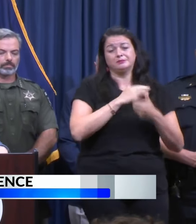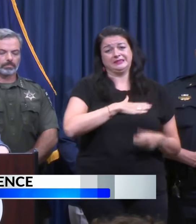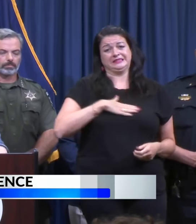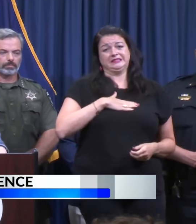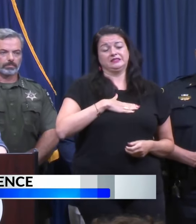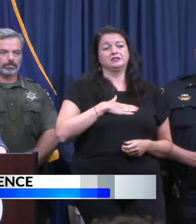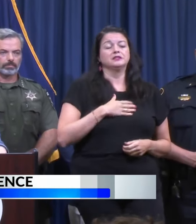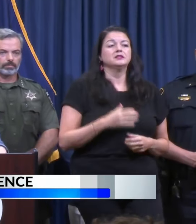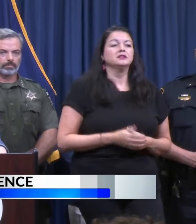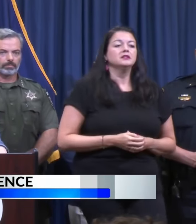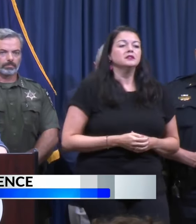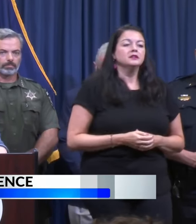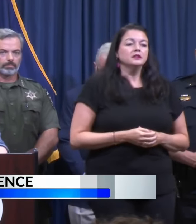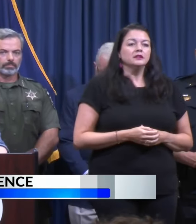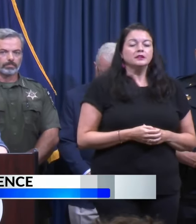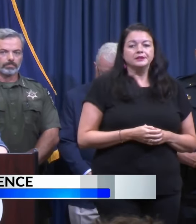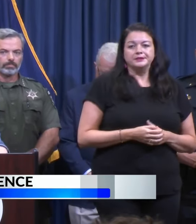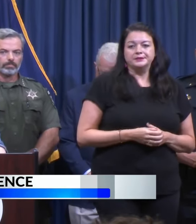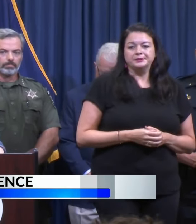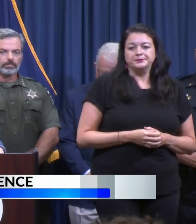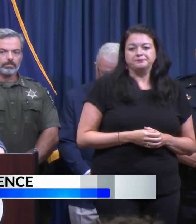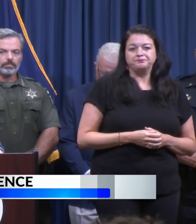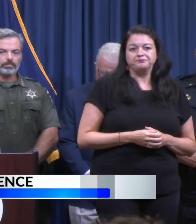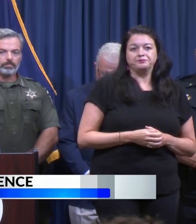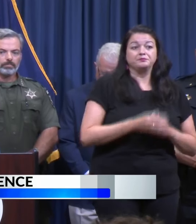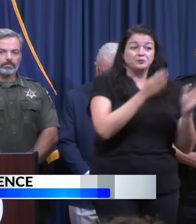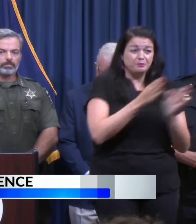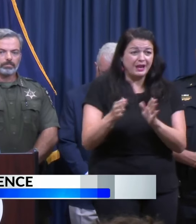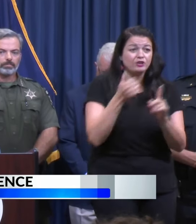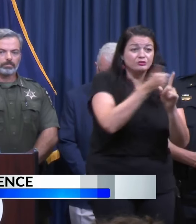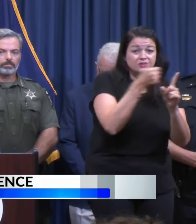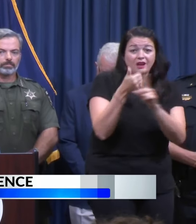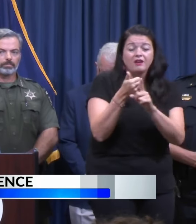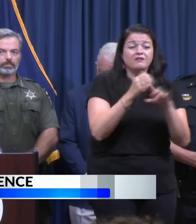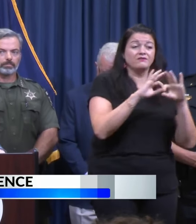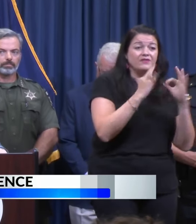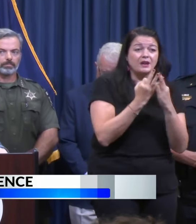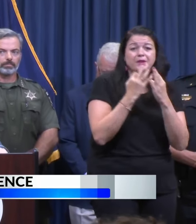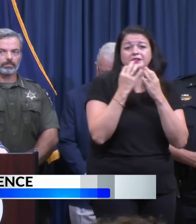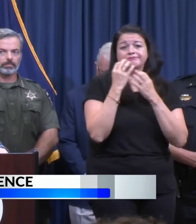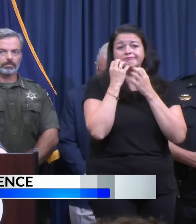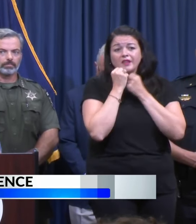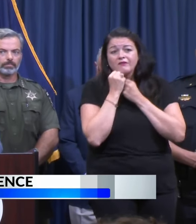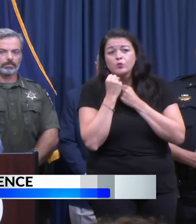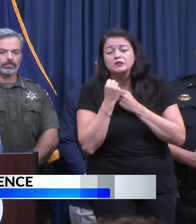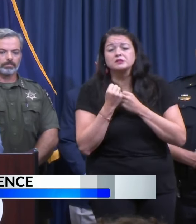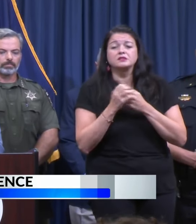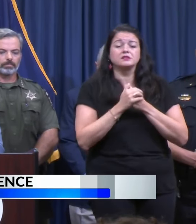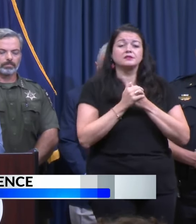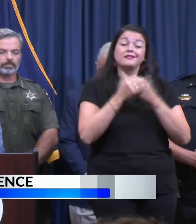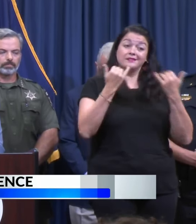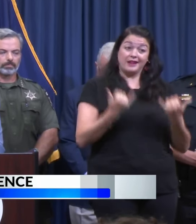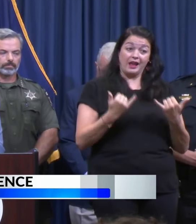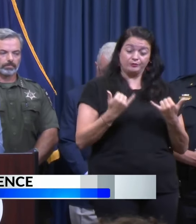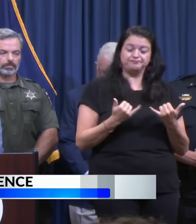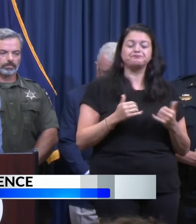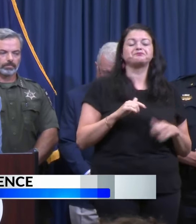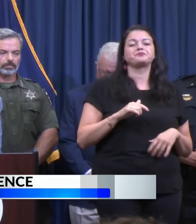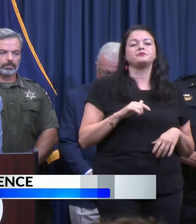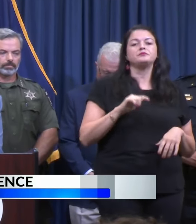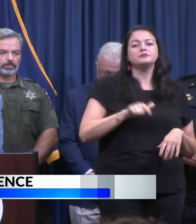Let us remain vigilant, stay informed, and take every precaution to protect ourselves and our loved ones. I will now welcome to the